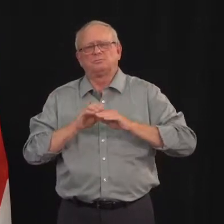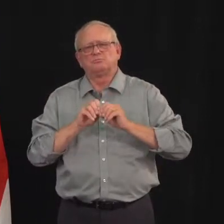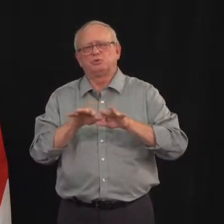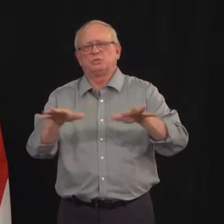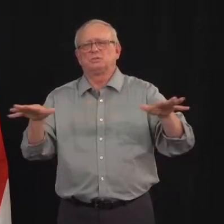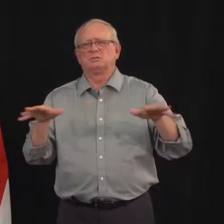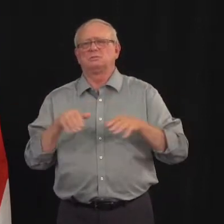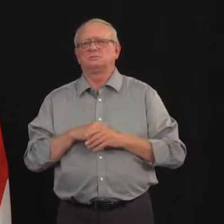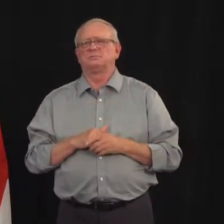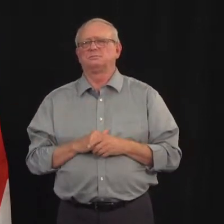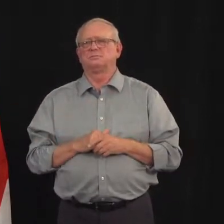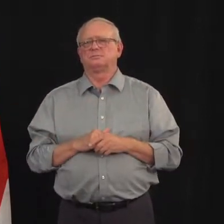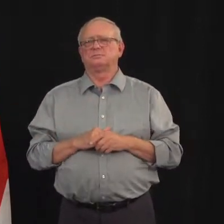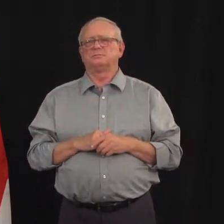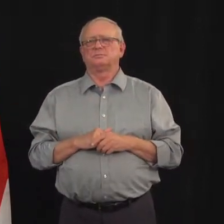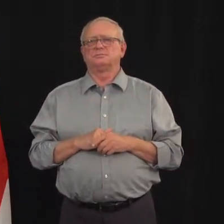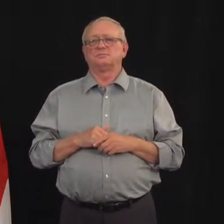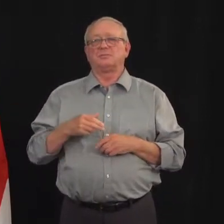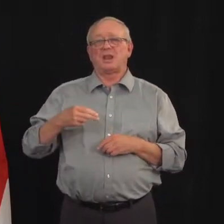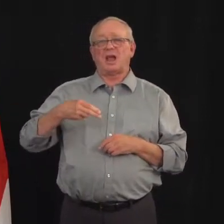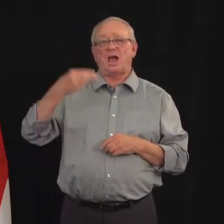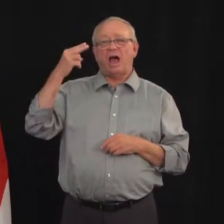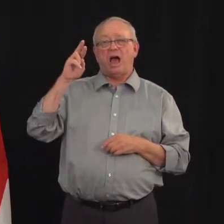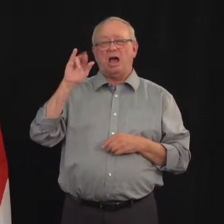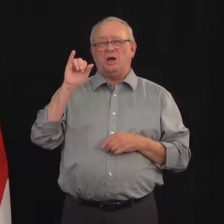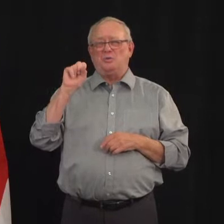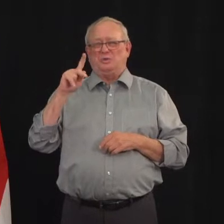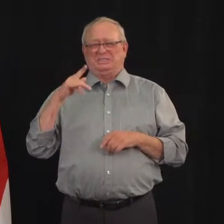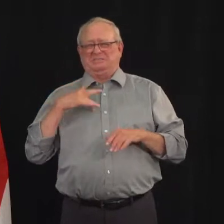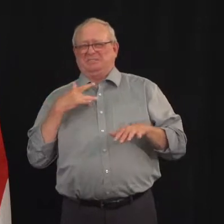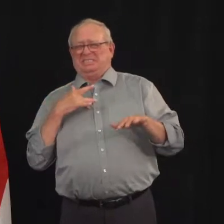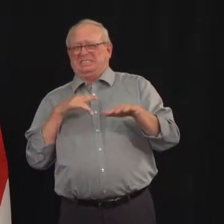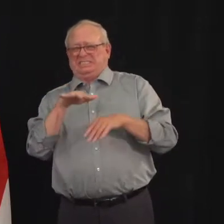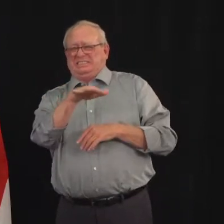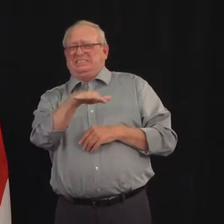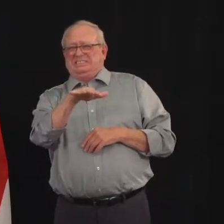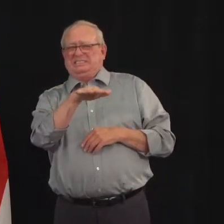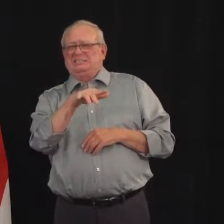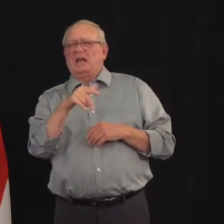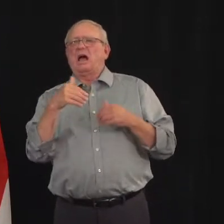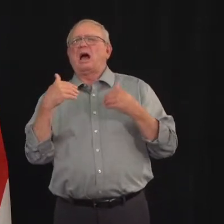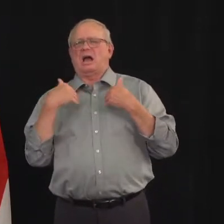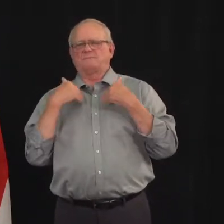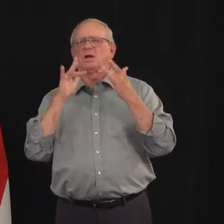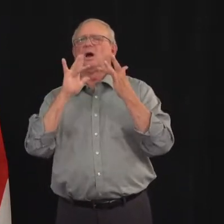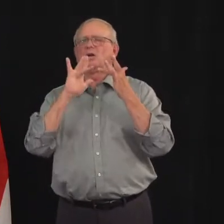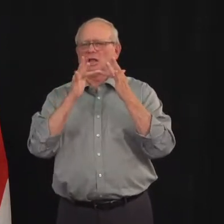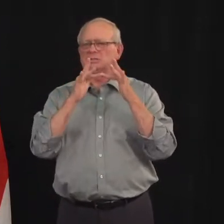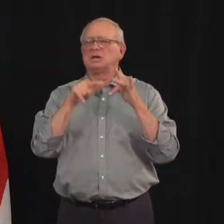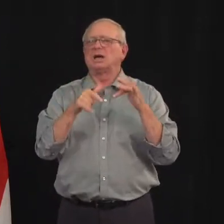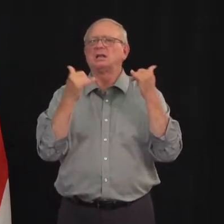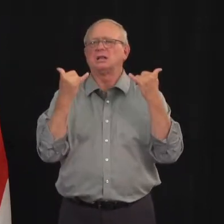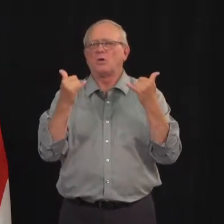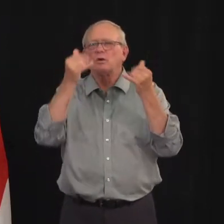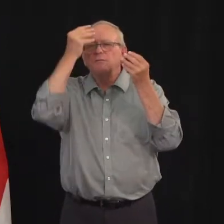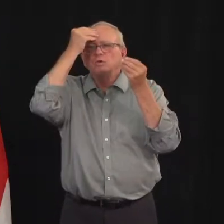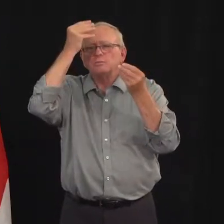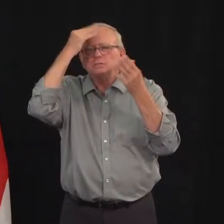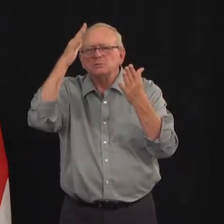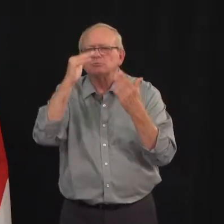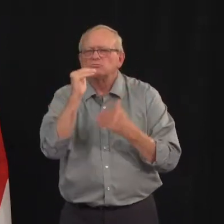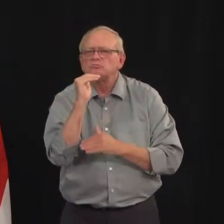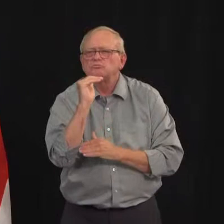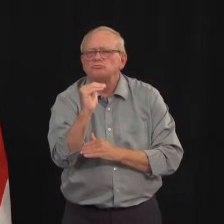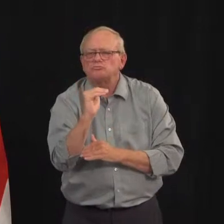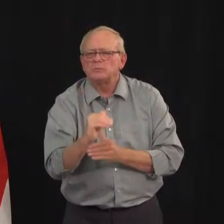created a new online risk assessment tool to help you identify your level of risk for severe outcomes and to